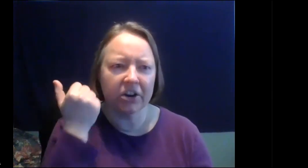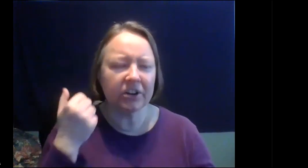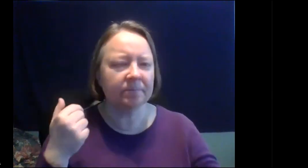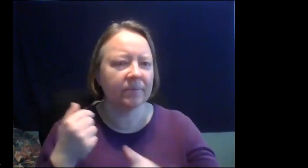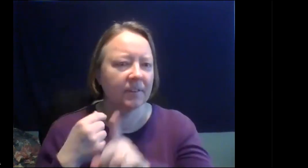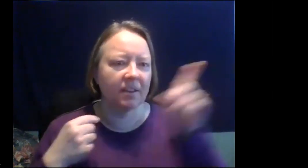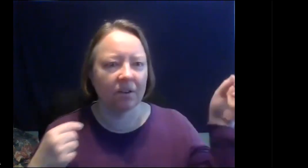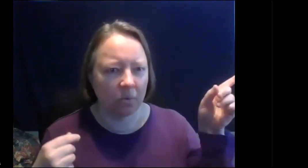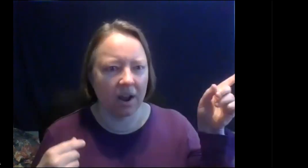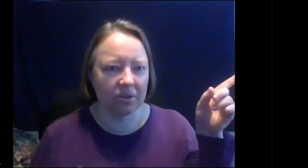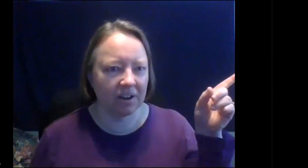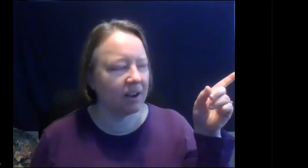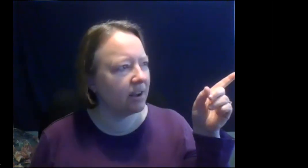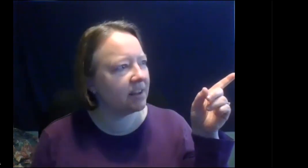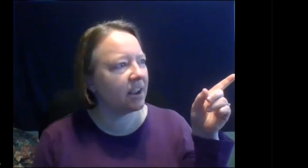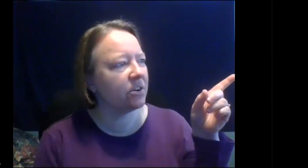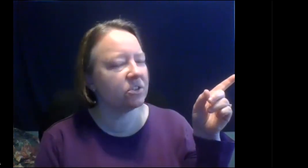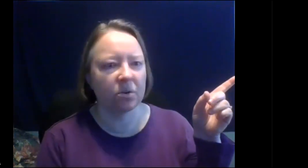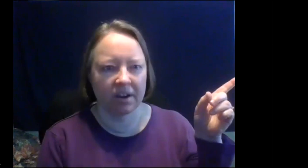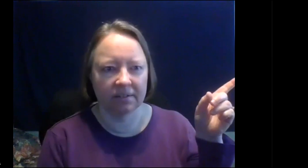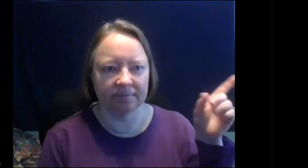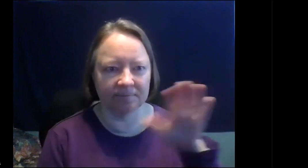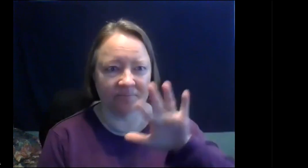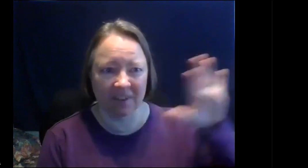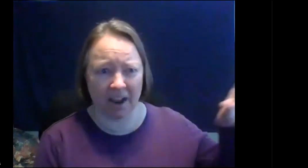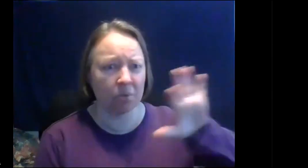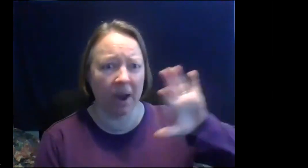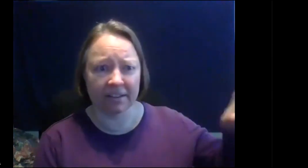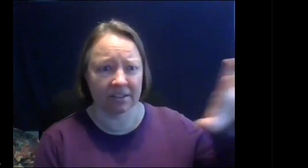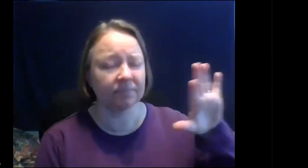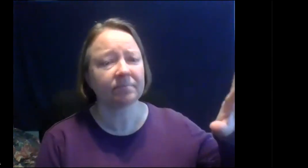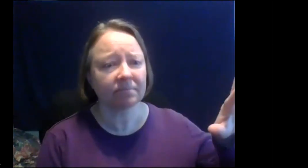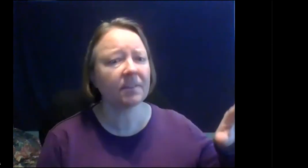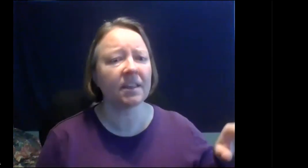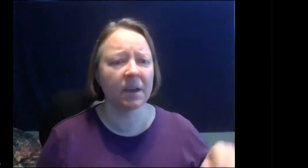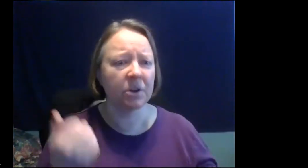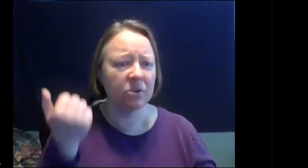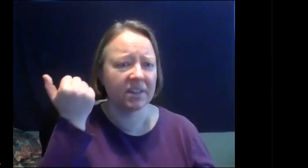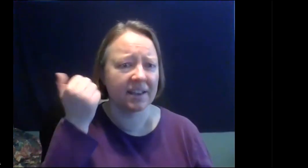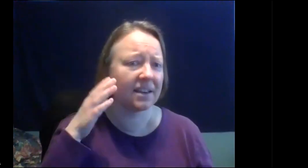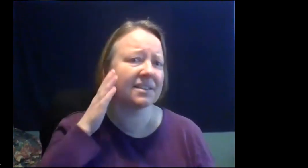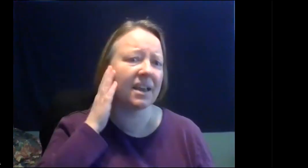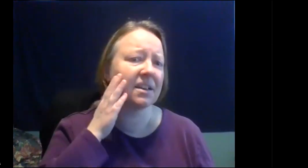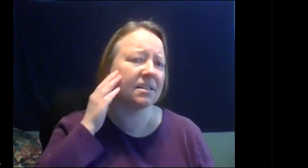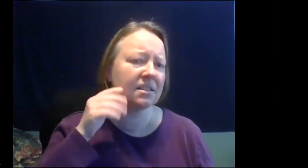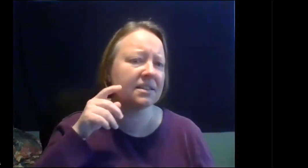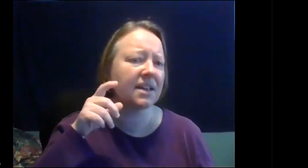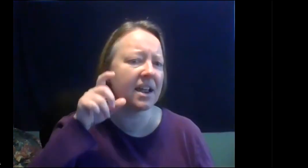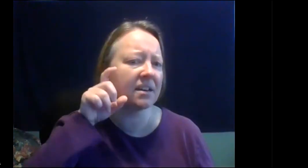tire, I think Arizona and out west, they will use that because like the sign